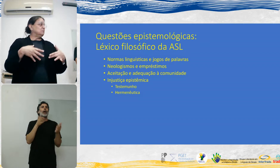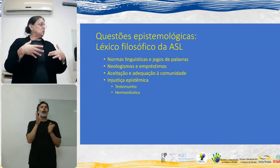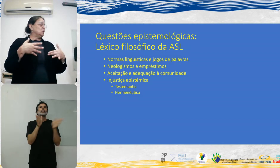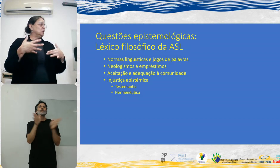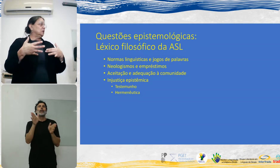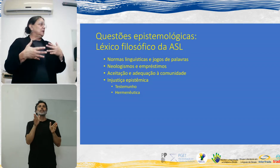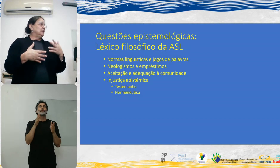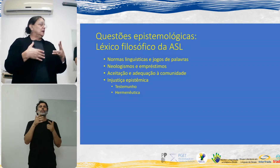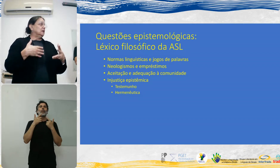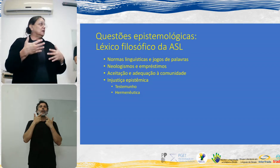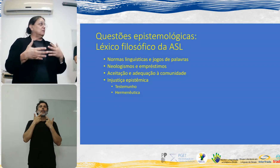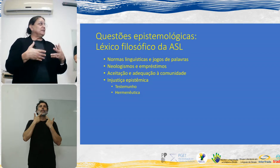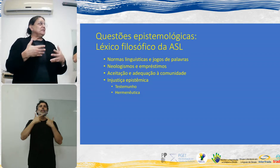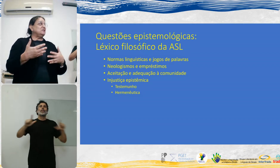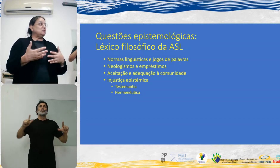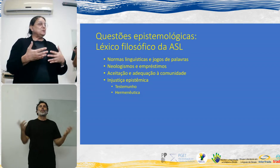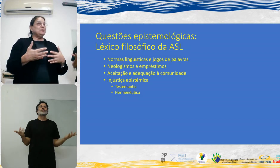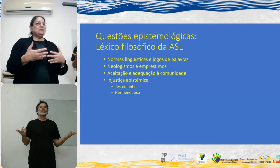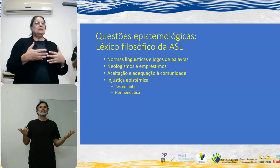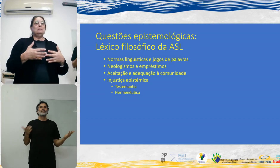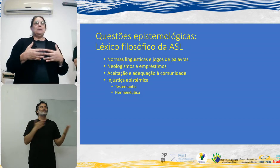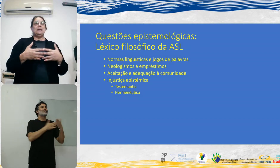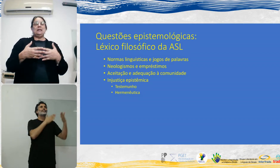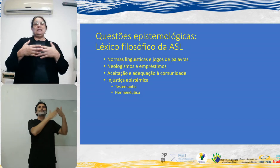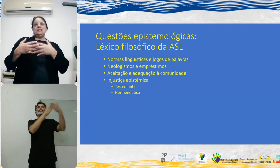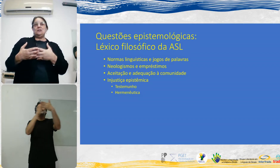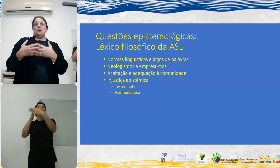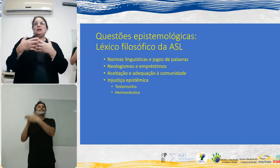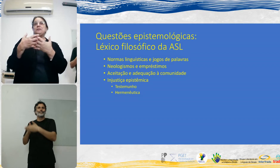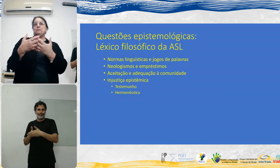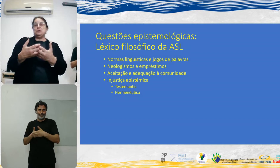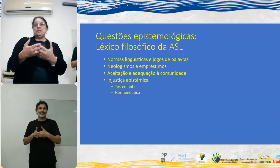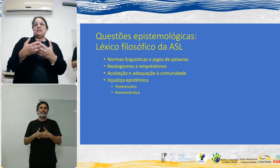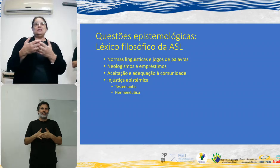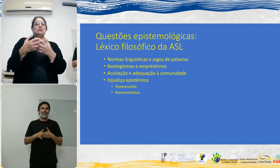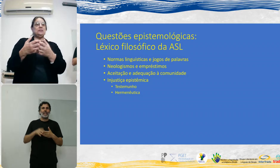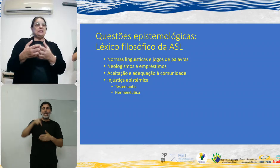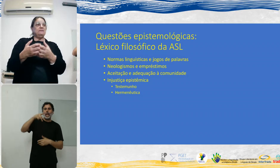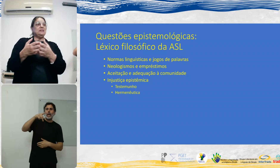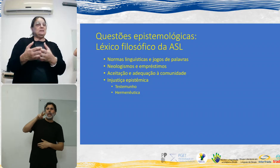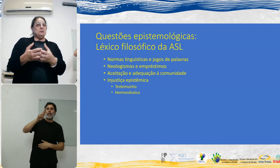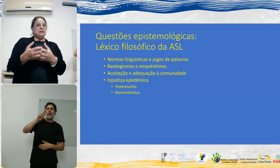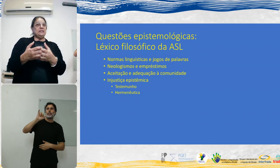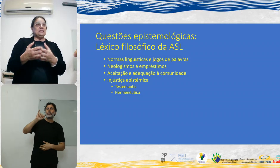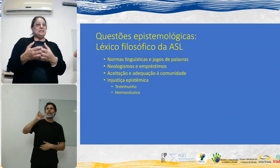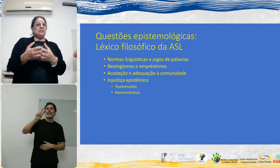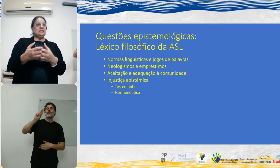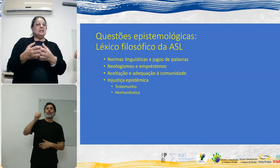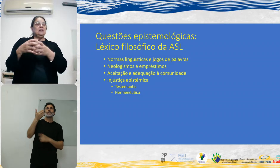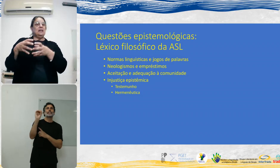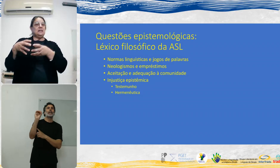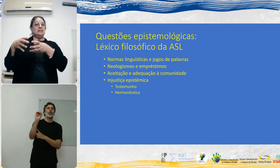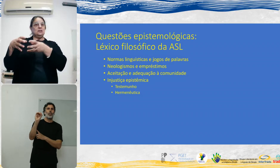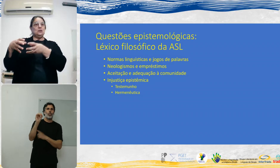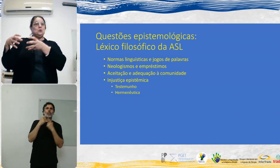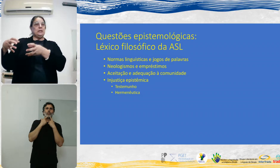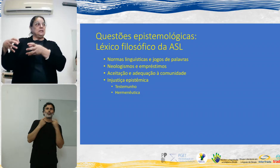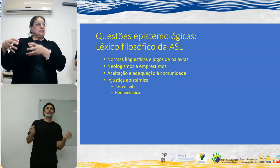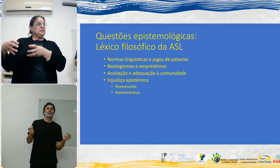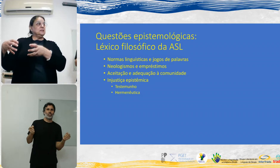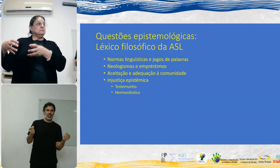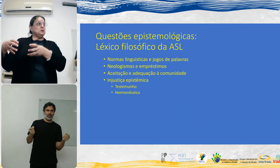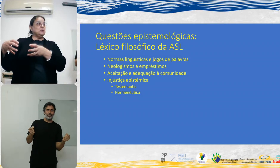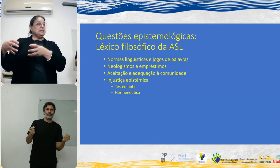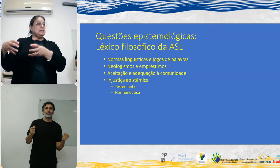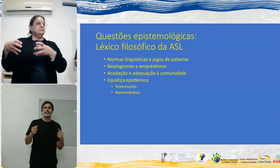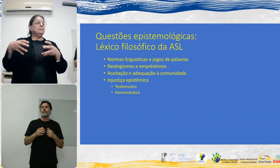much more commonly used, but it describes a particular set of experiences that is known in